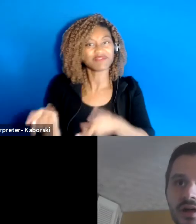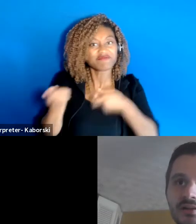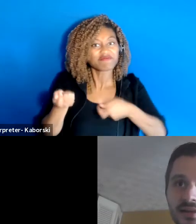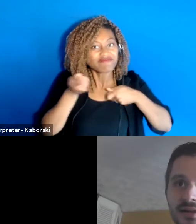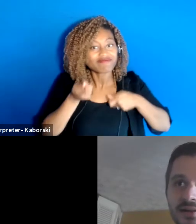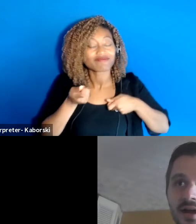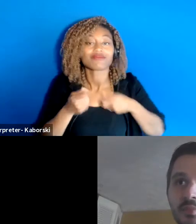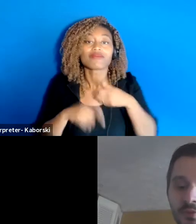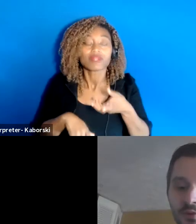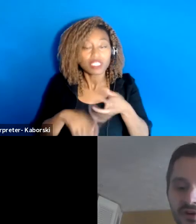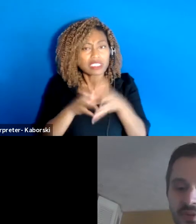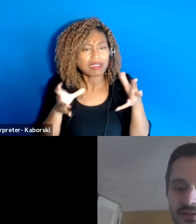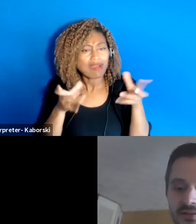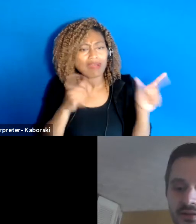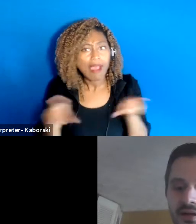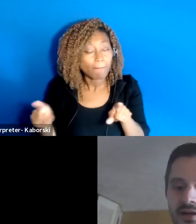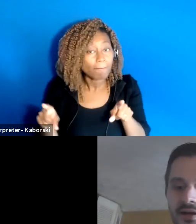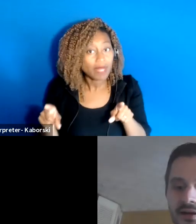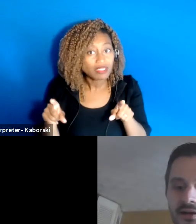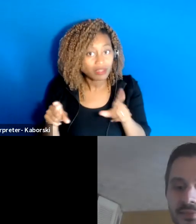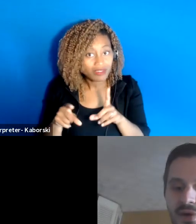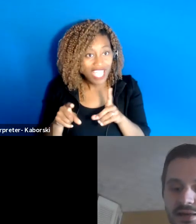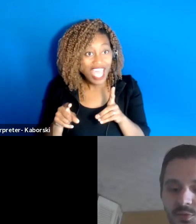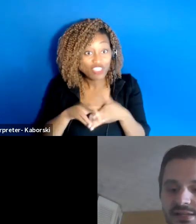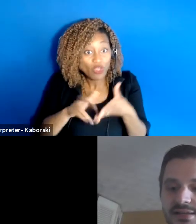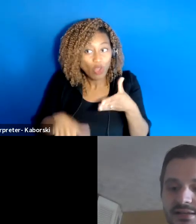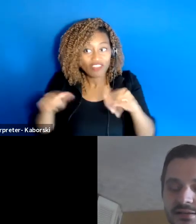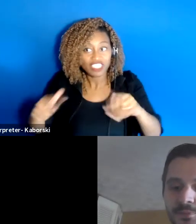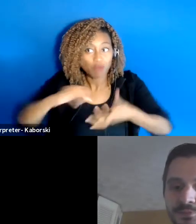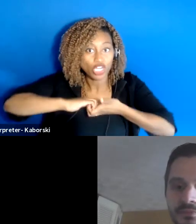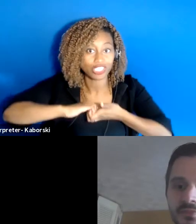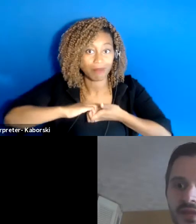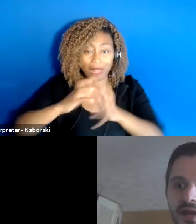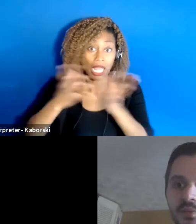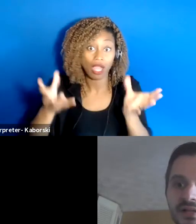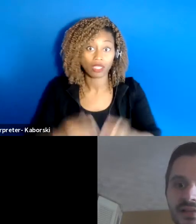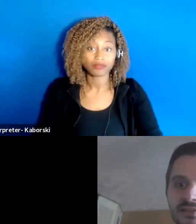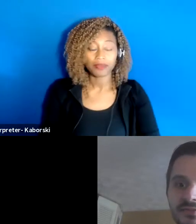you know, a lot that can come through from it. I